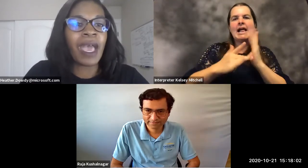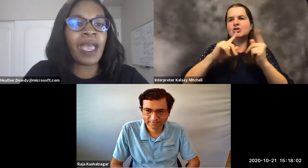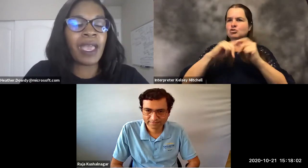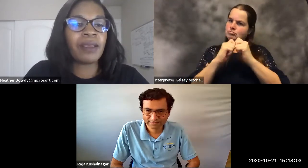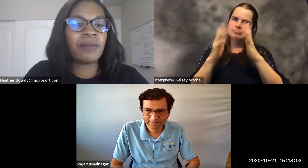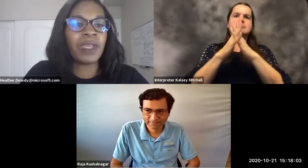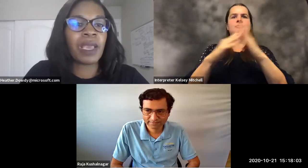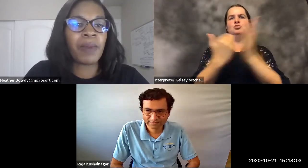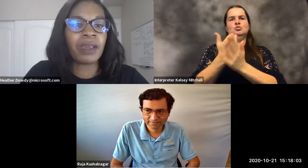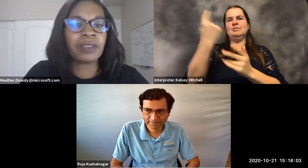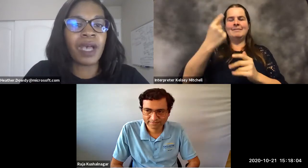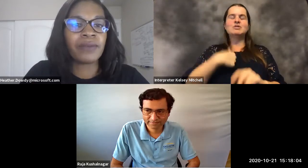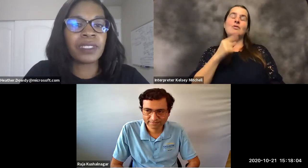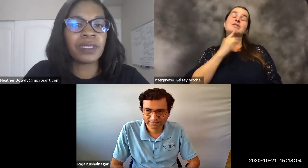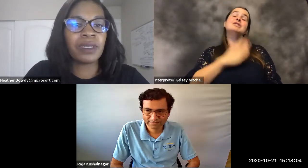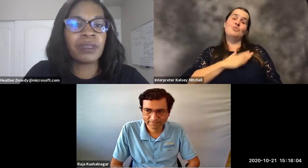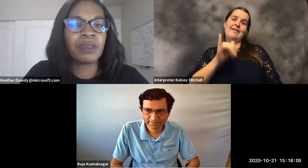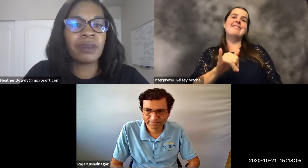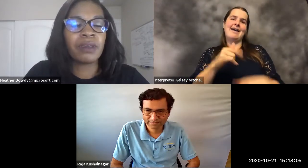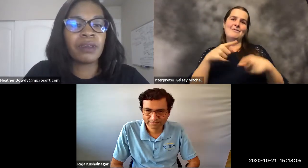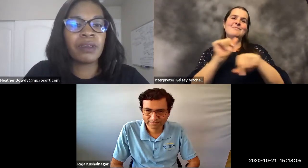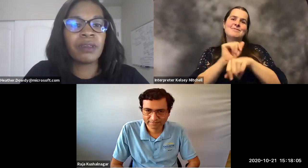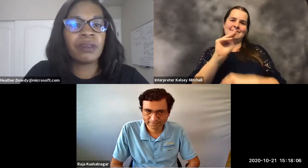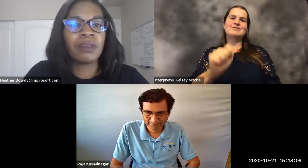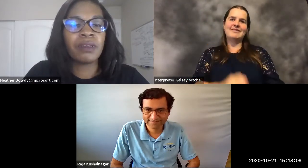enjoy that being at Microsoft.